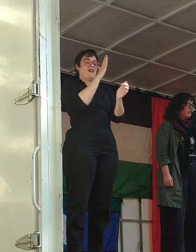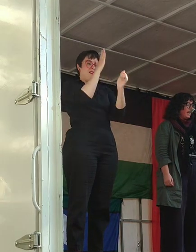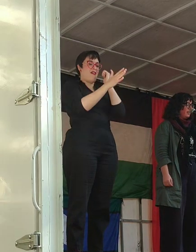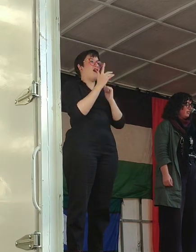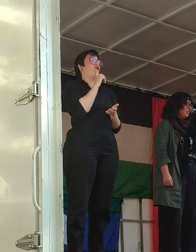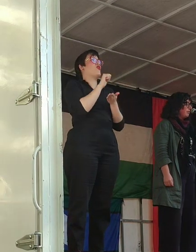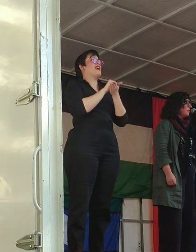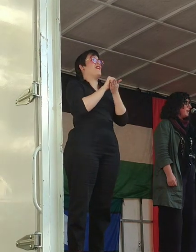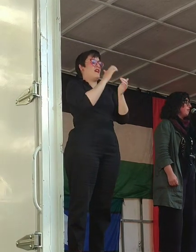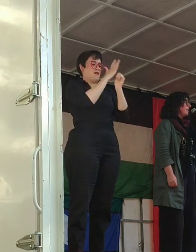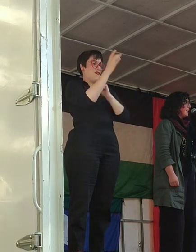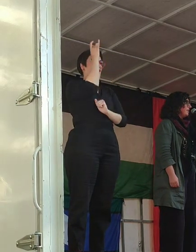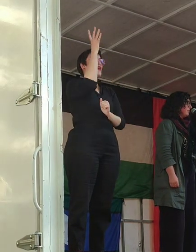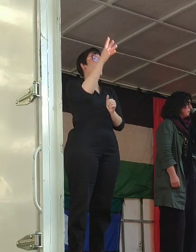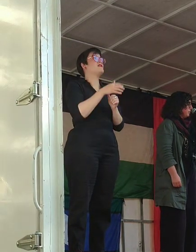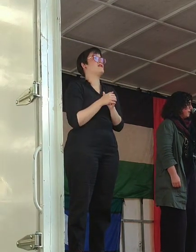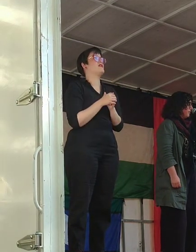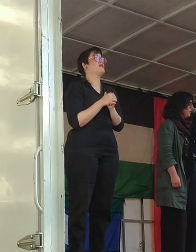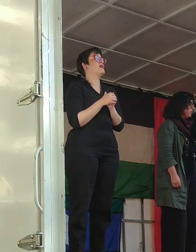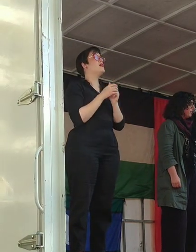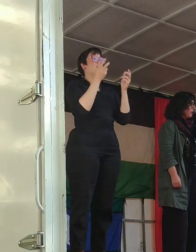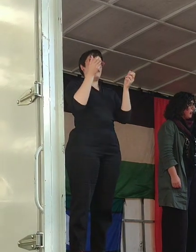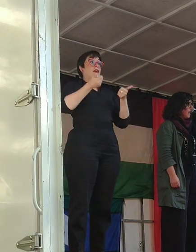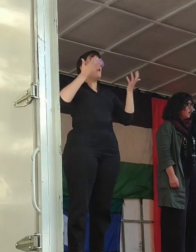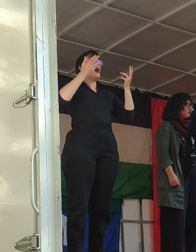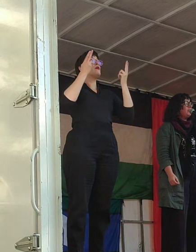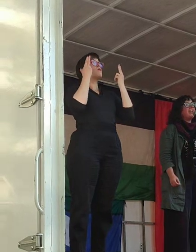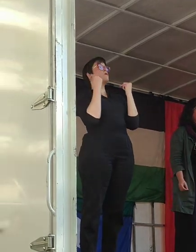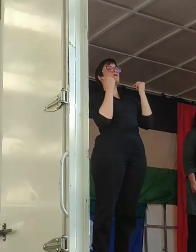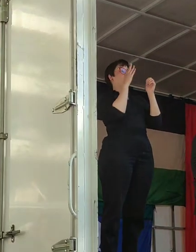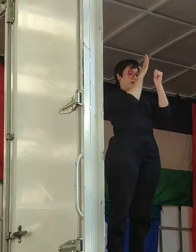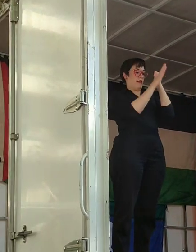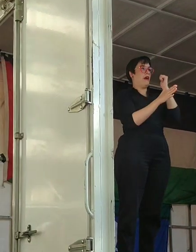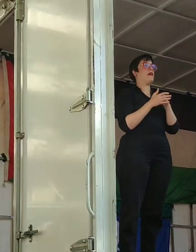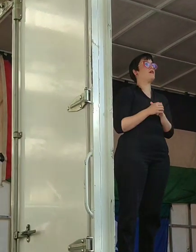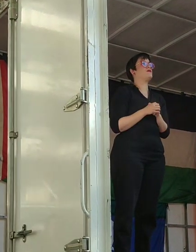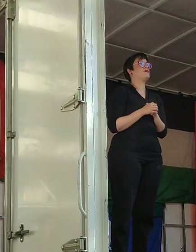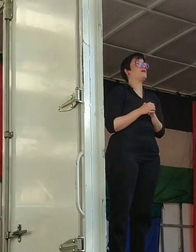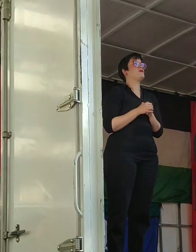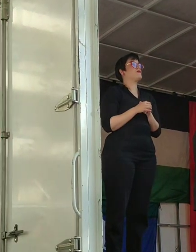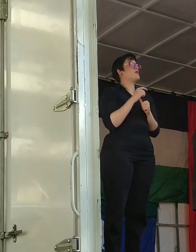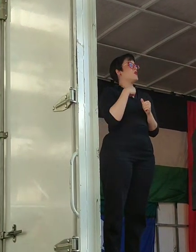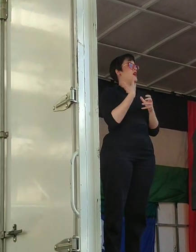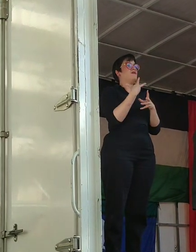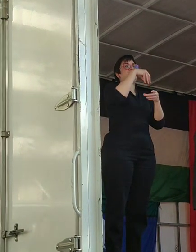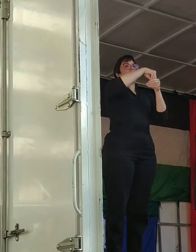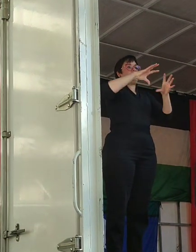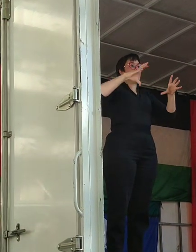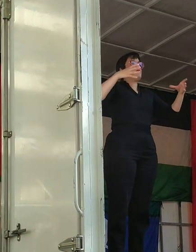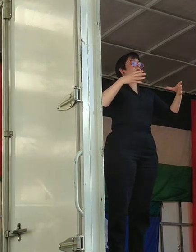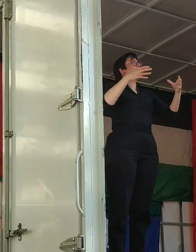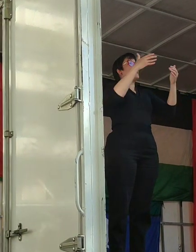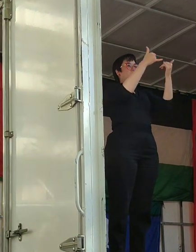forgive, and we will never forget. We will never relent. We will never stop. We stand in a cross-border movement, and we